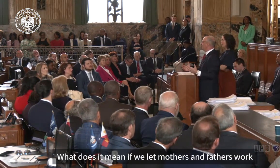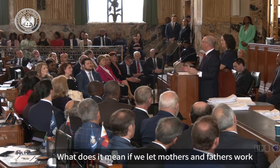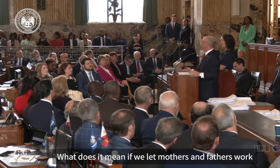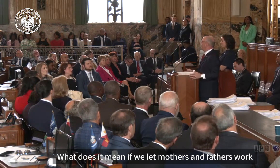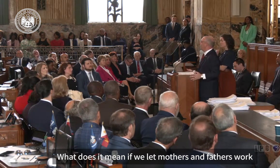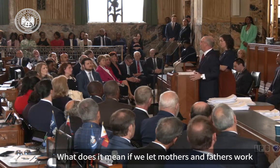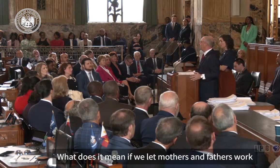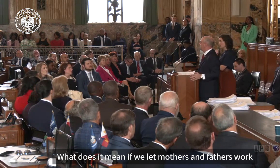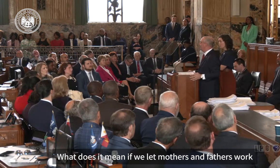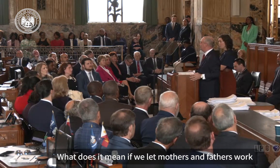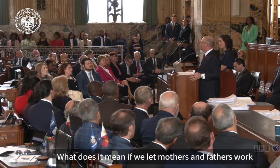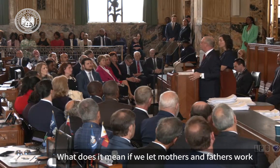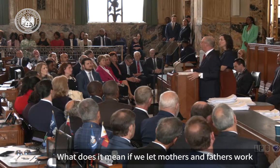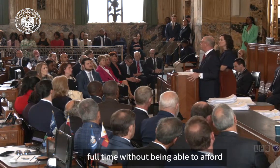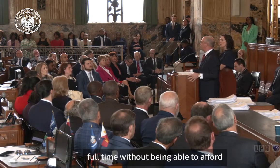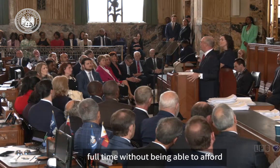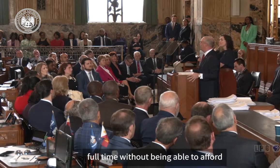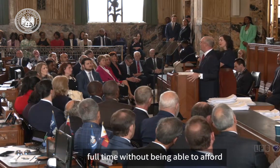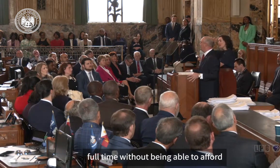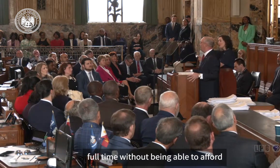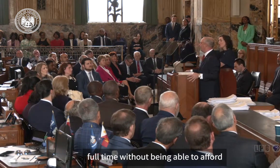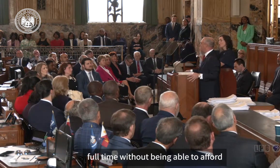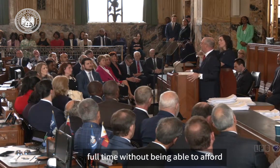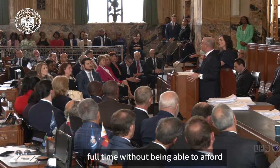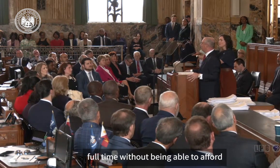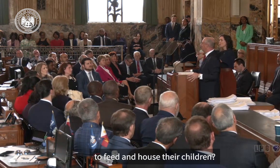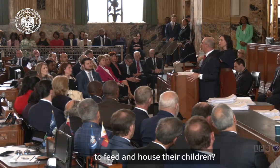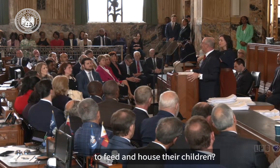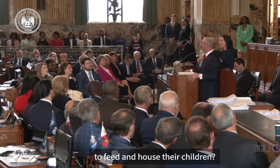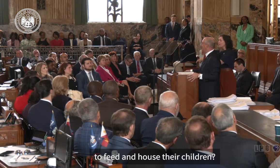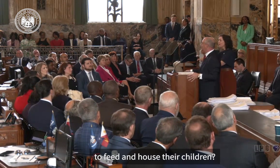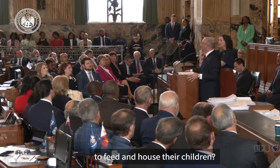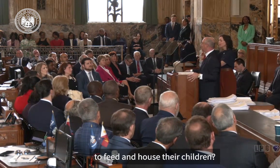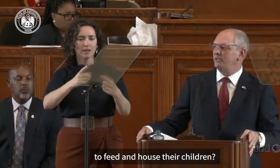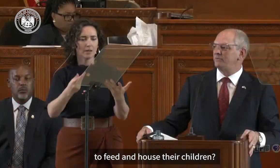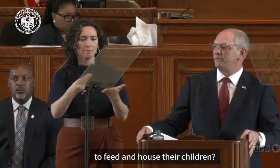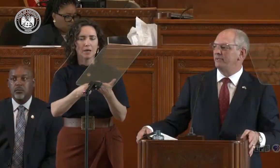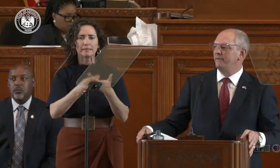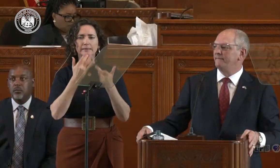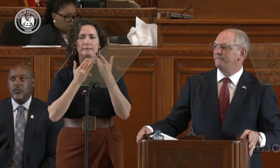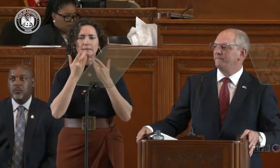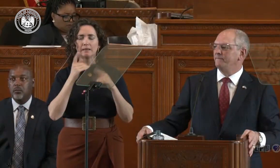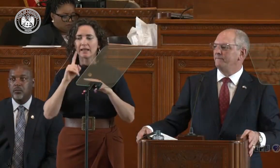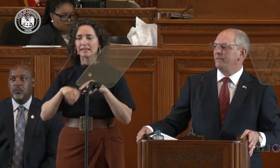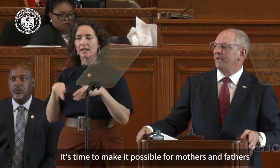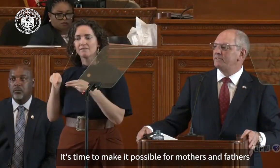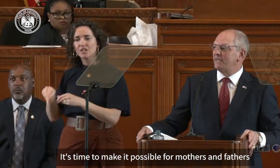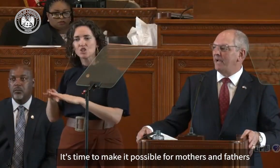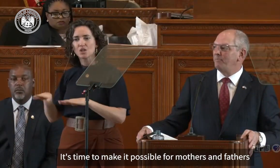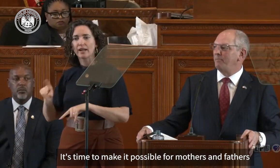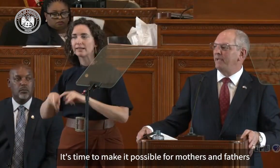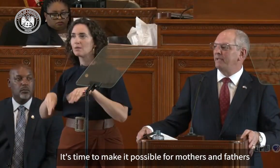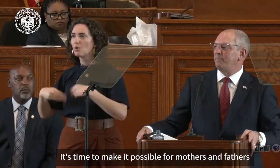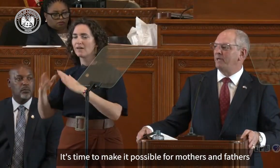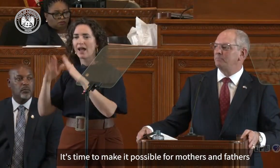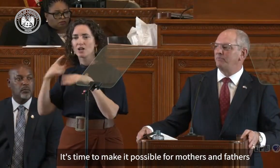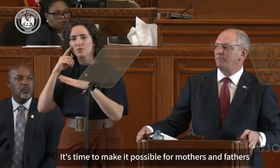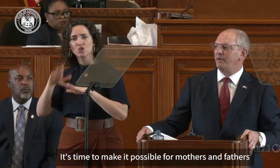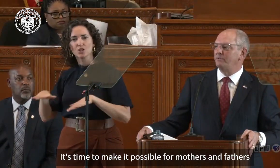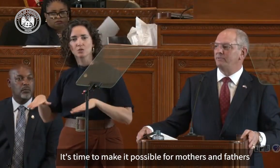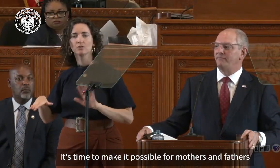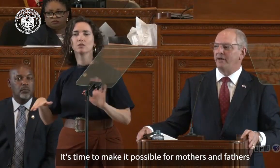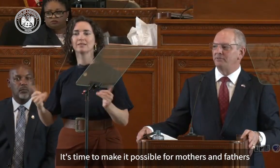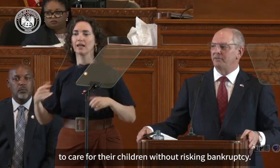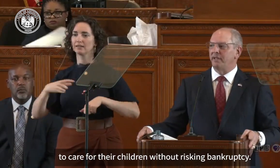does it mean if we let mothers and fathers work full-time without being able to afford to feed and house their children? It's time to make it possible